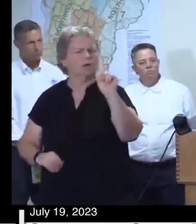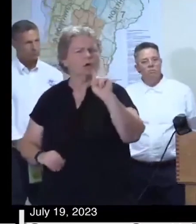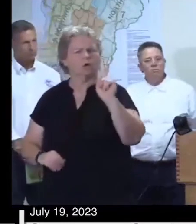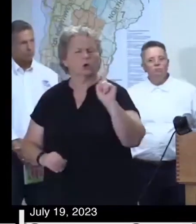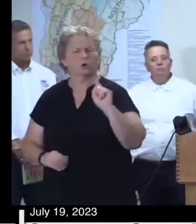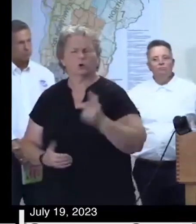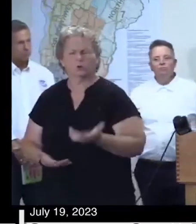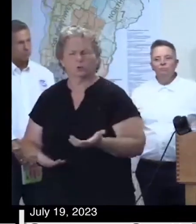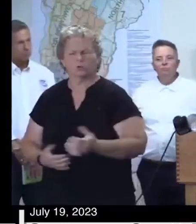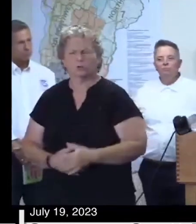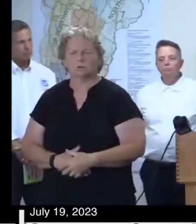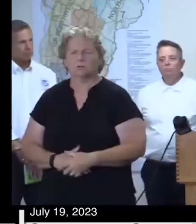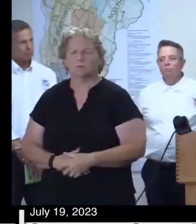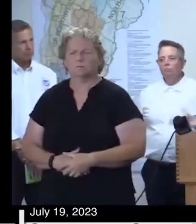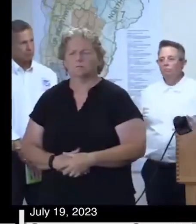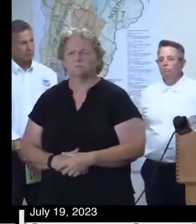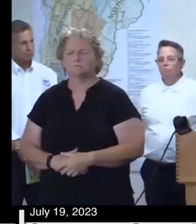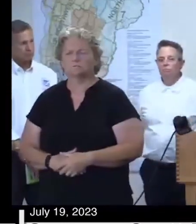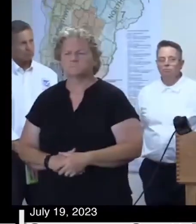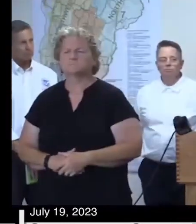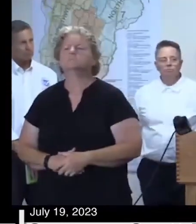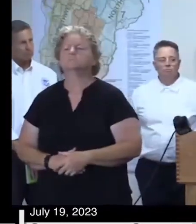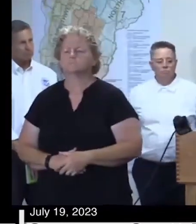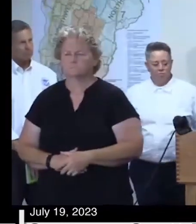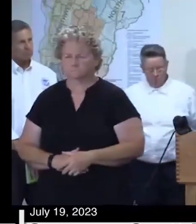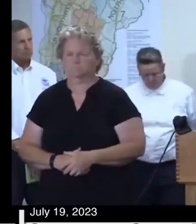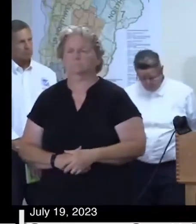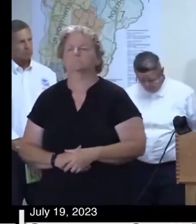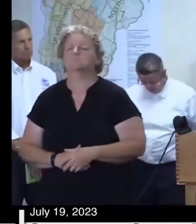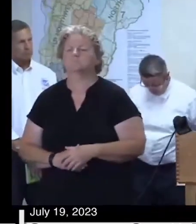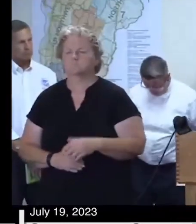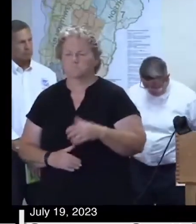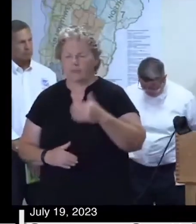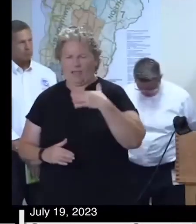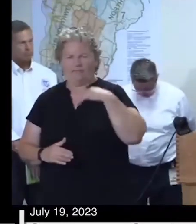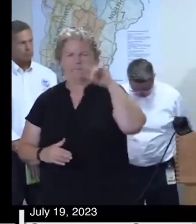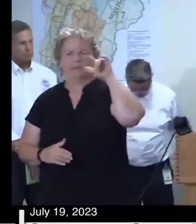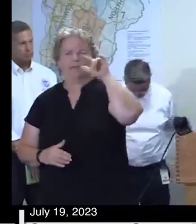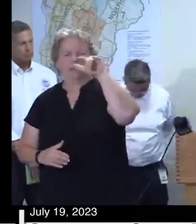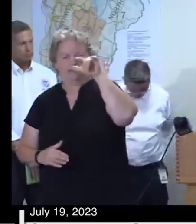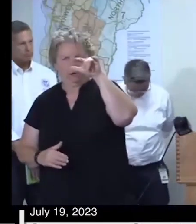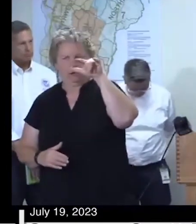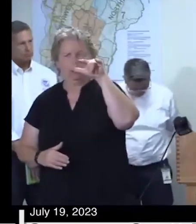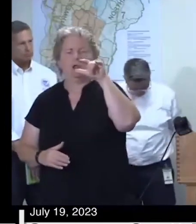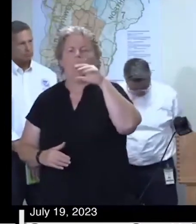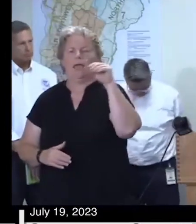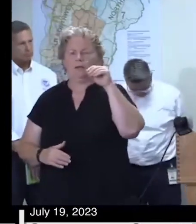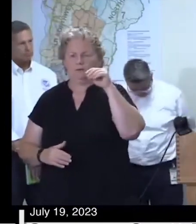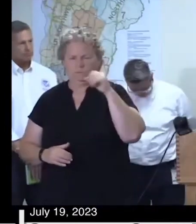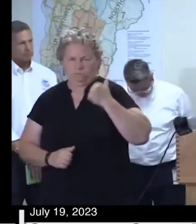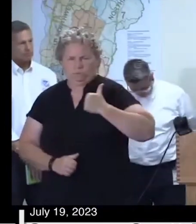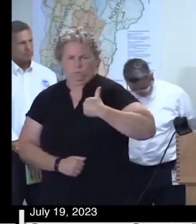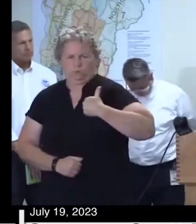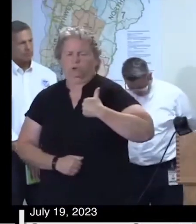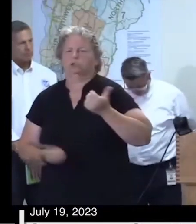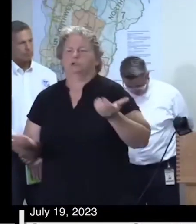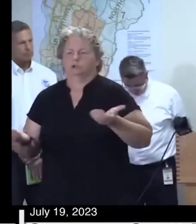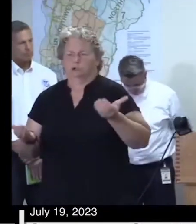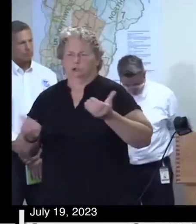airmen working on some portion of flood response. Some of those are in admin roles. We have